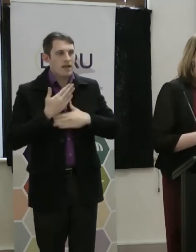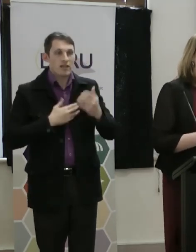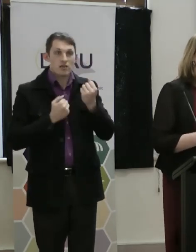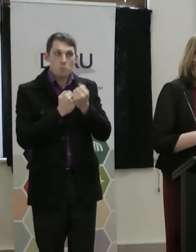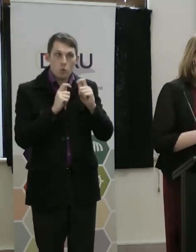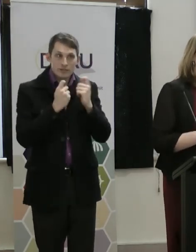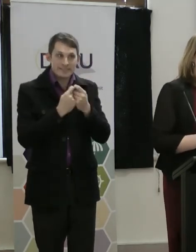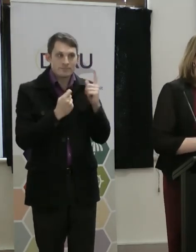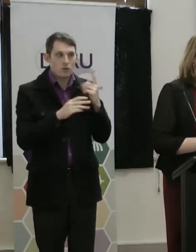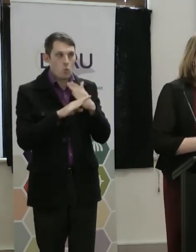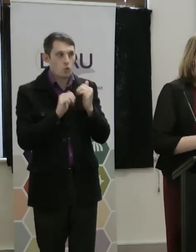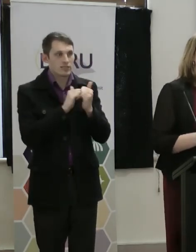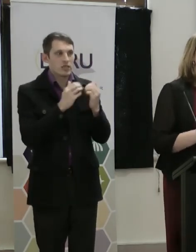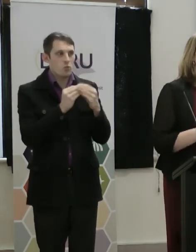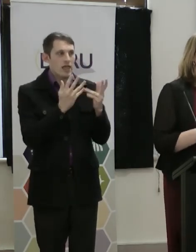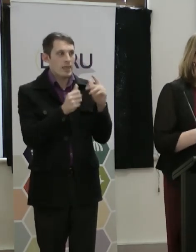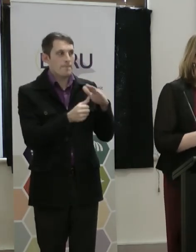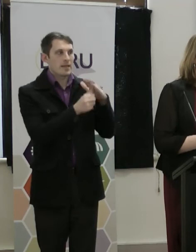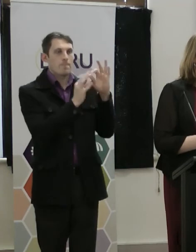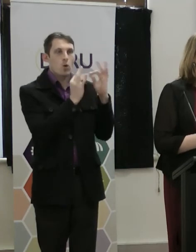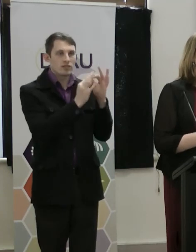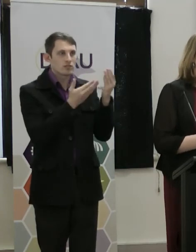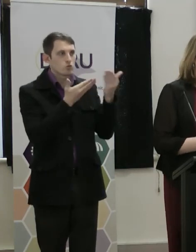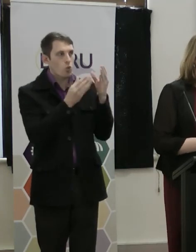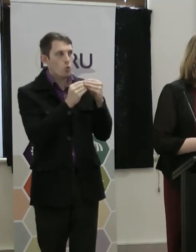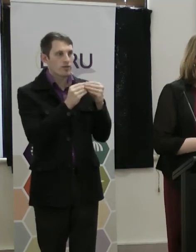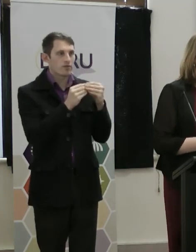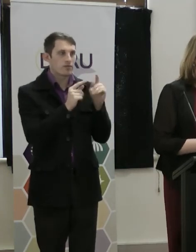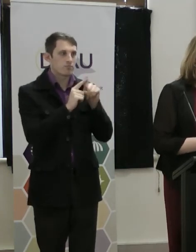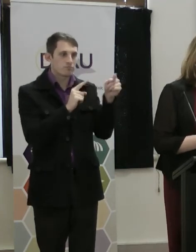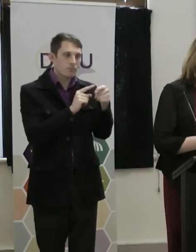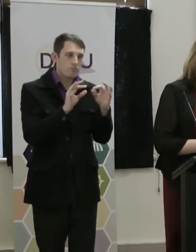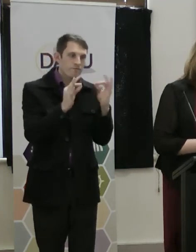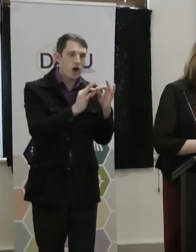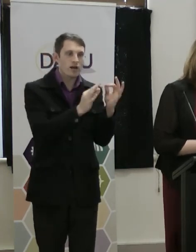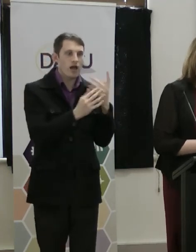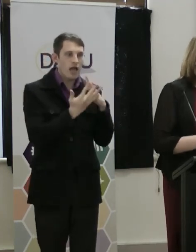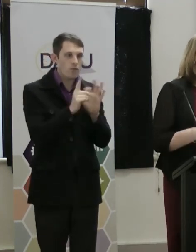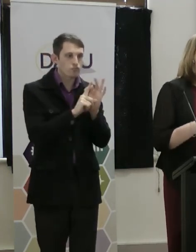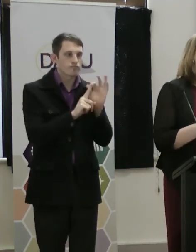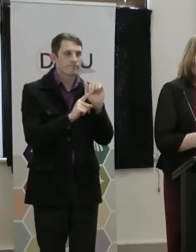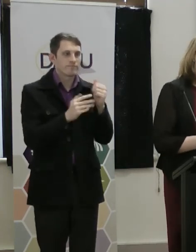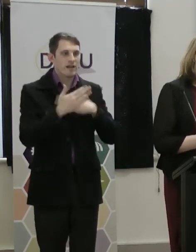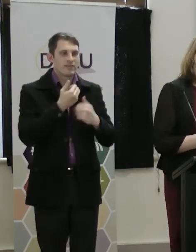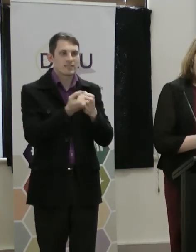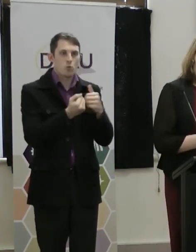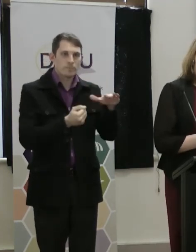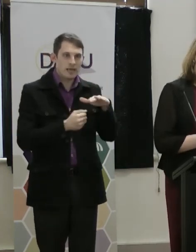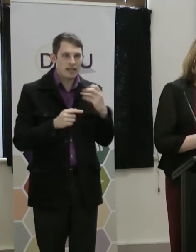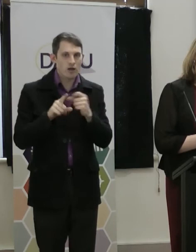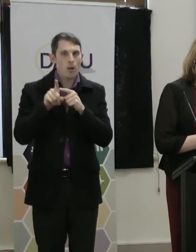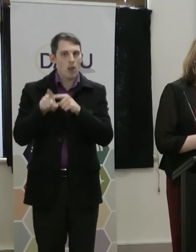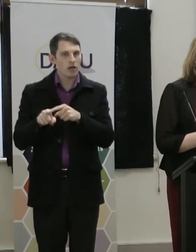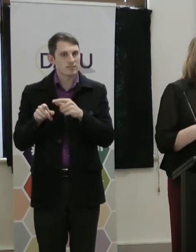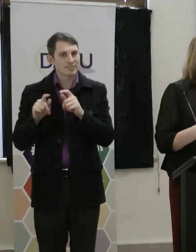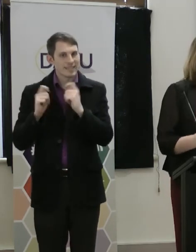are working together with a number of peak bodies to talk to providers and educate providers in the behaviour support space. Our compliance guys are